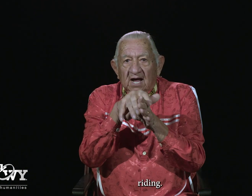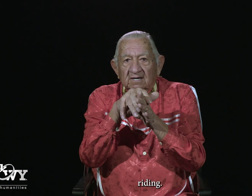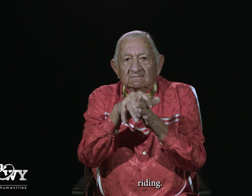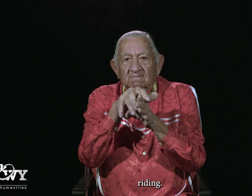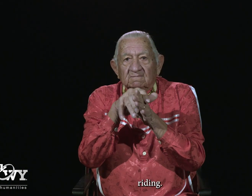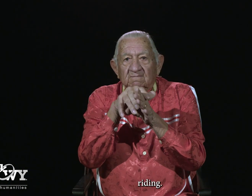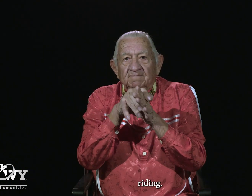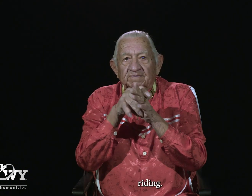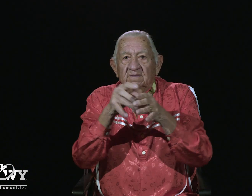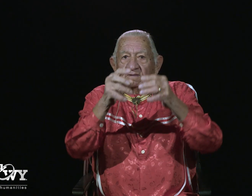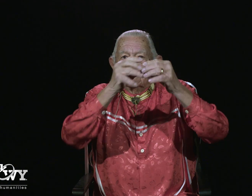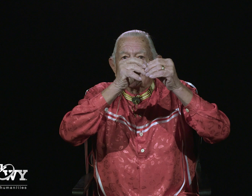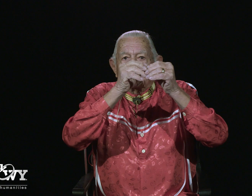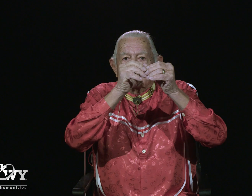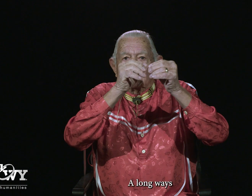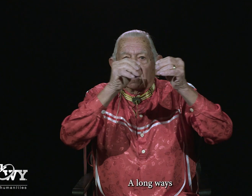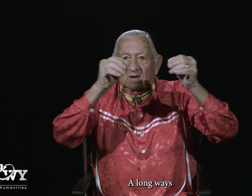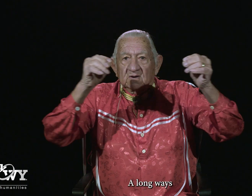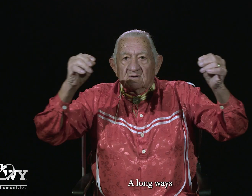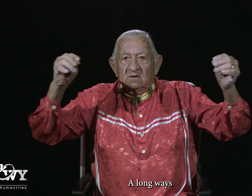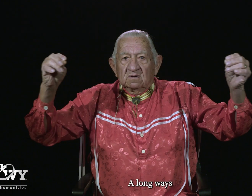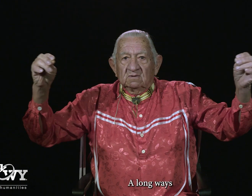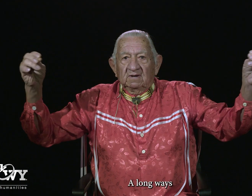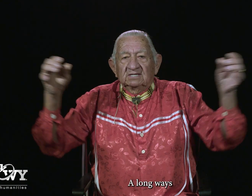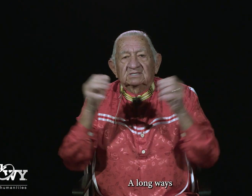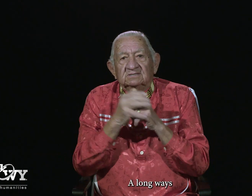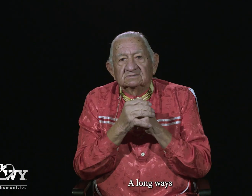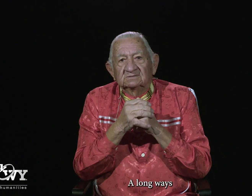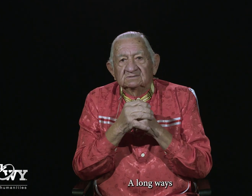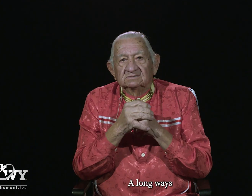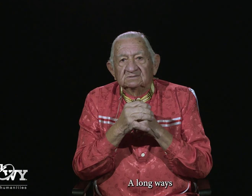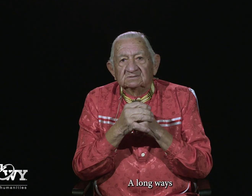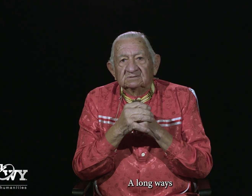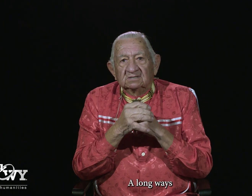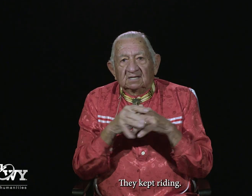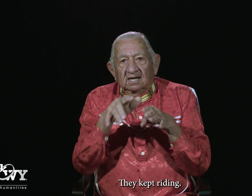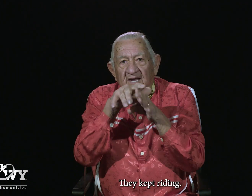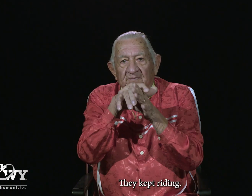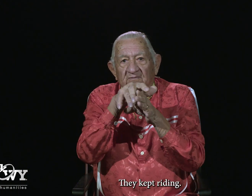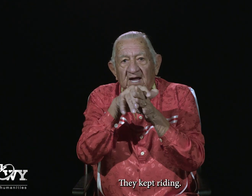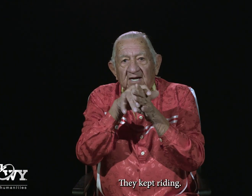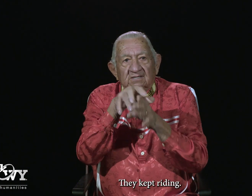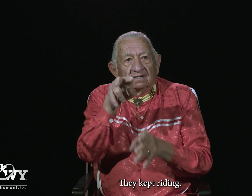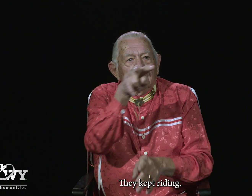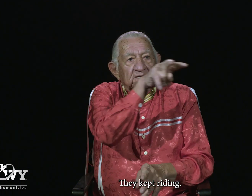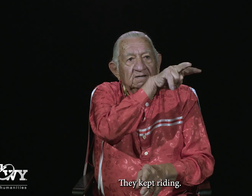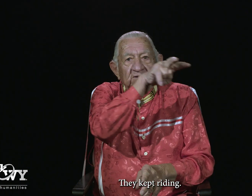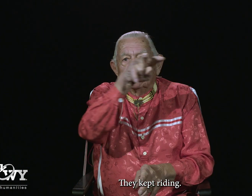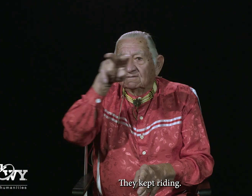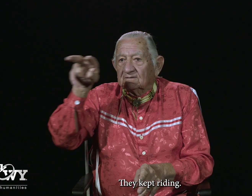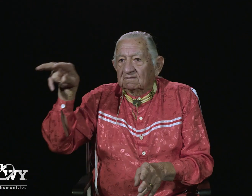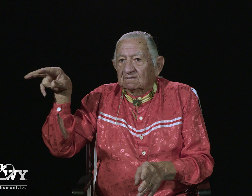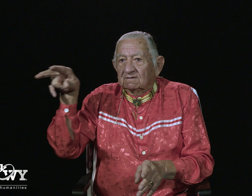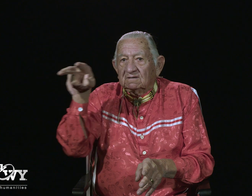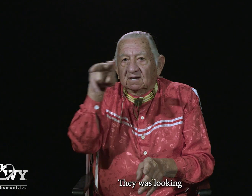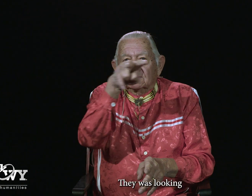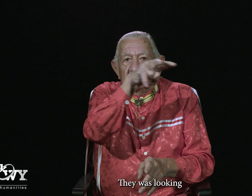riding for a long ways. They kept a riding. They was